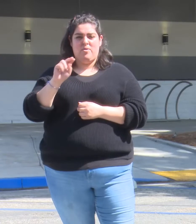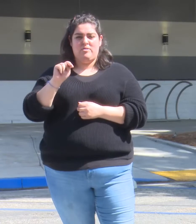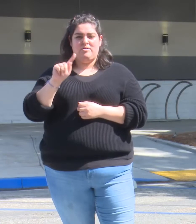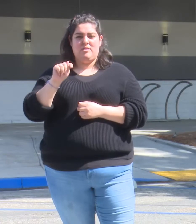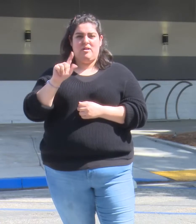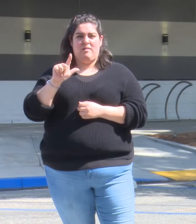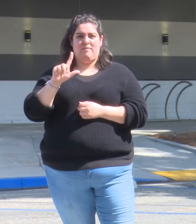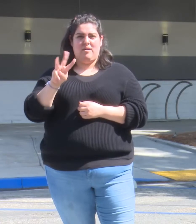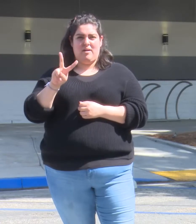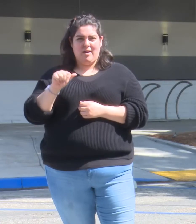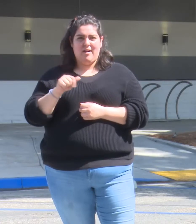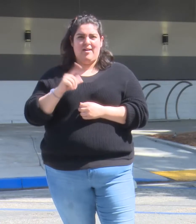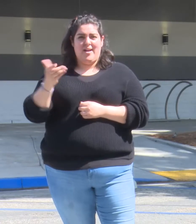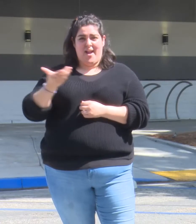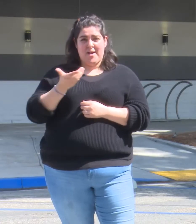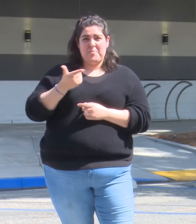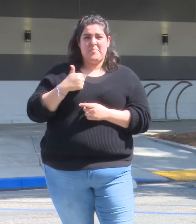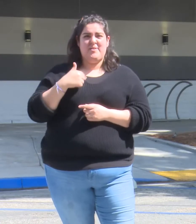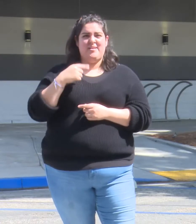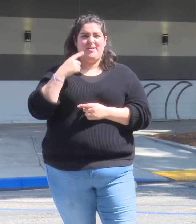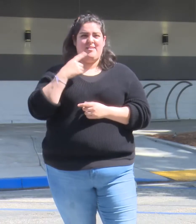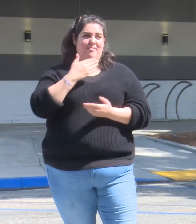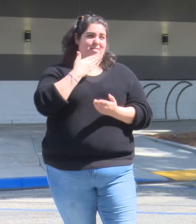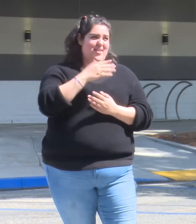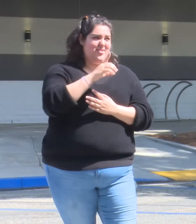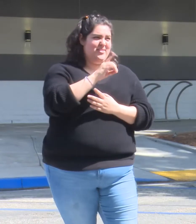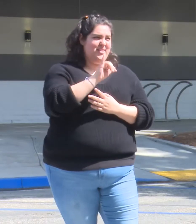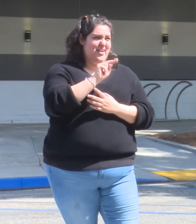Manager for Public Health. Thank you, Diana.